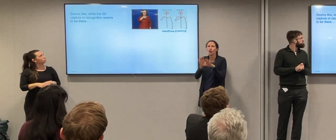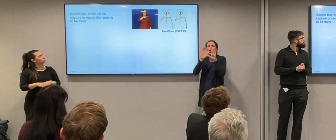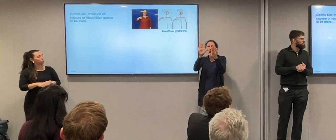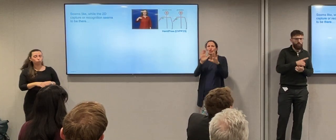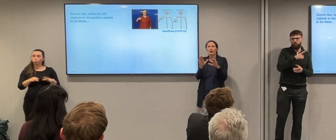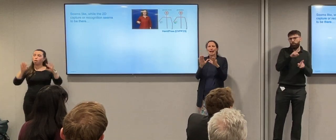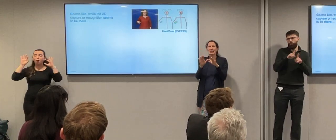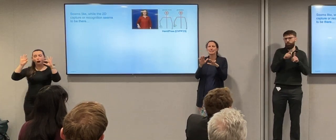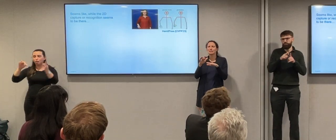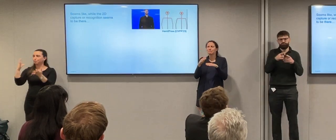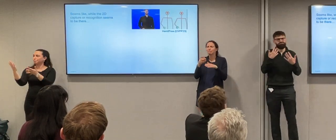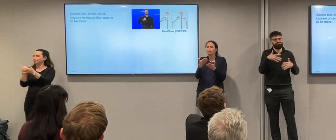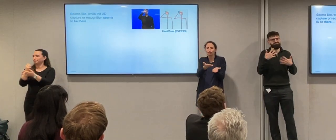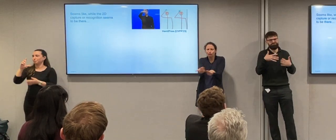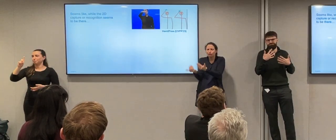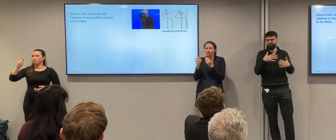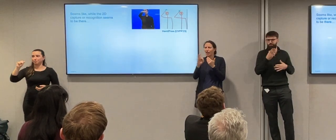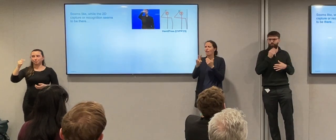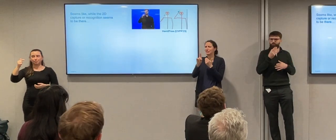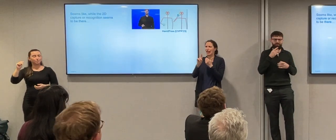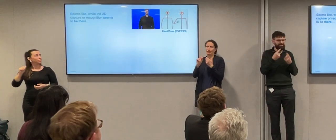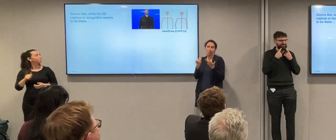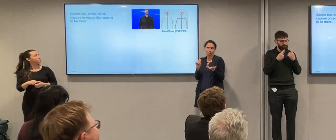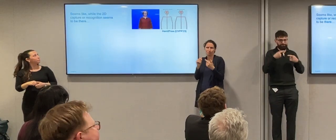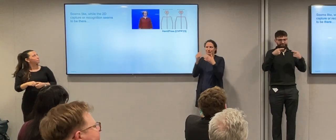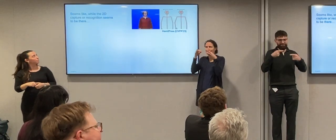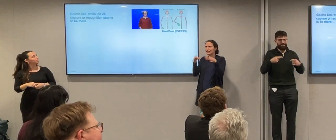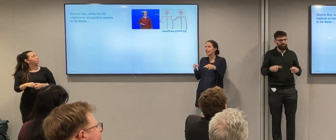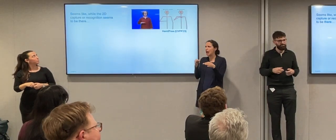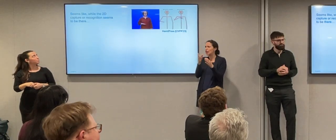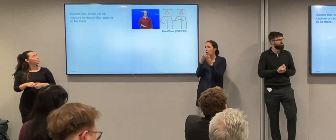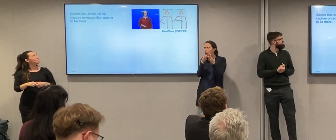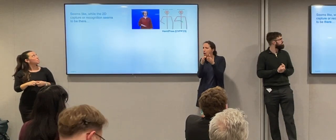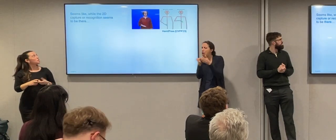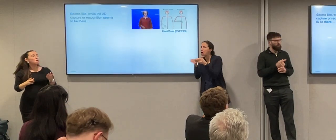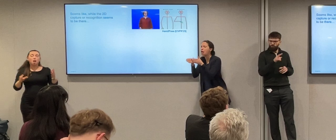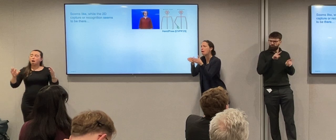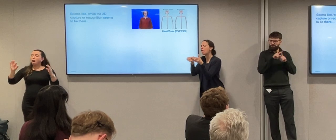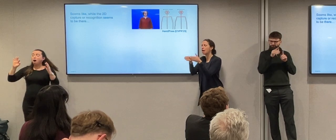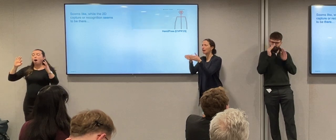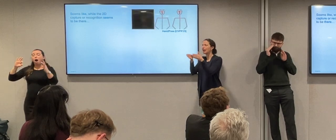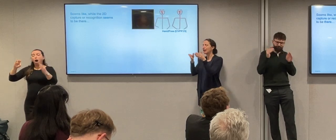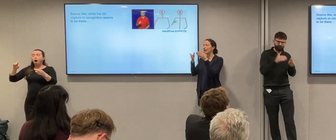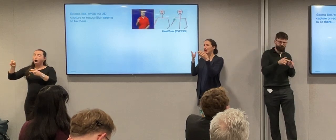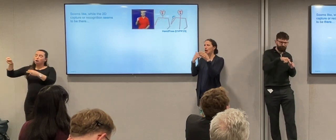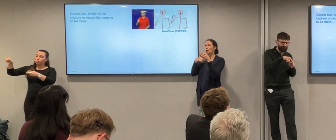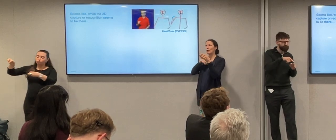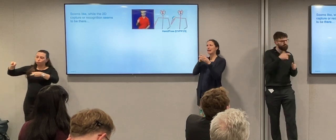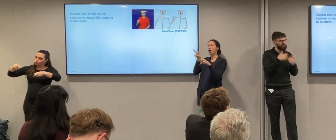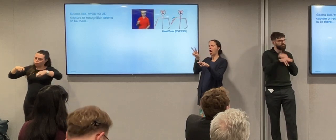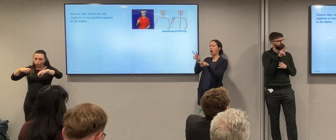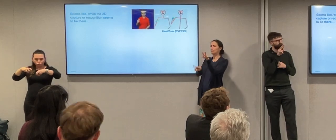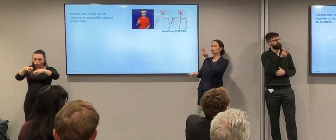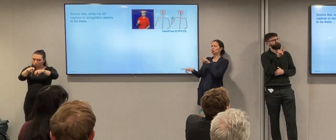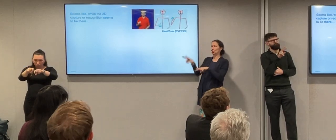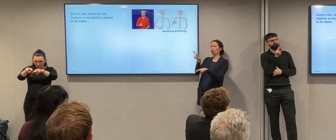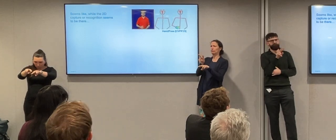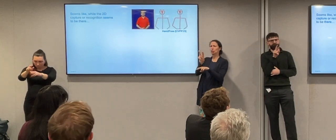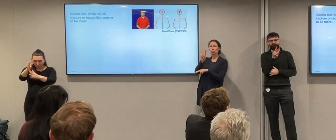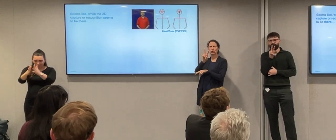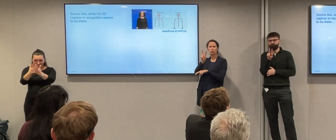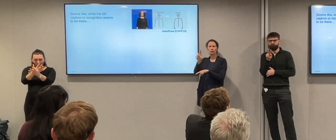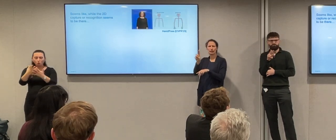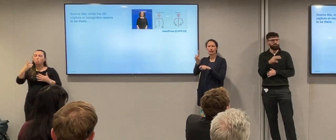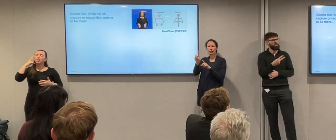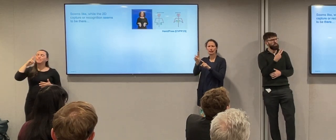of data as well. So we decided to go into this direction a little bit, and we observed that in 2D things